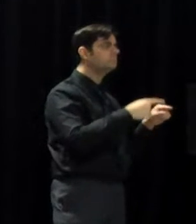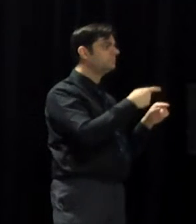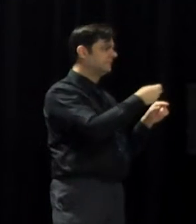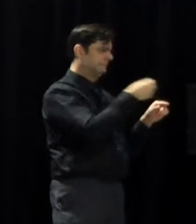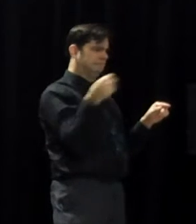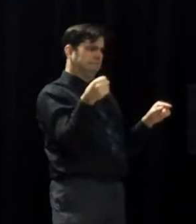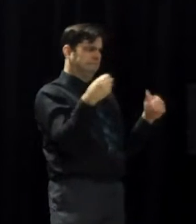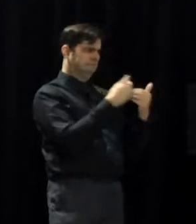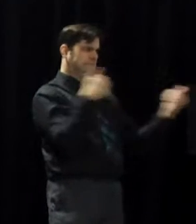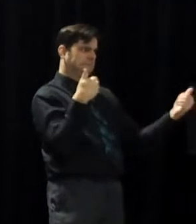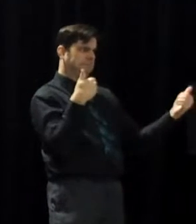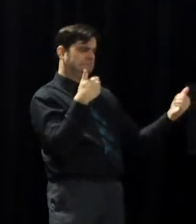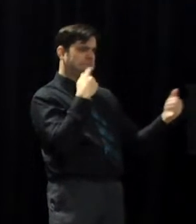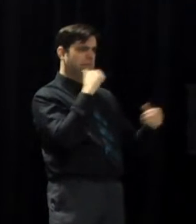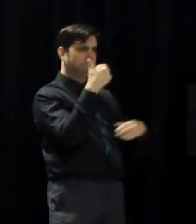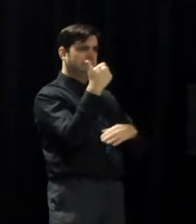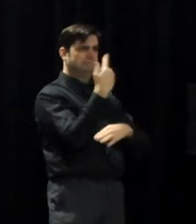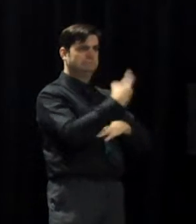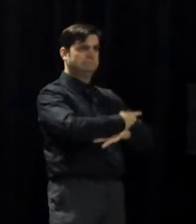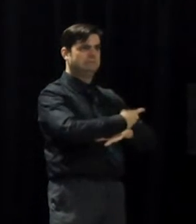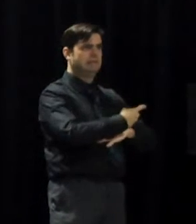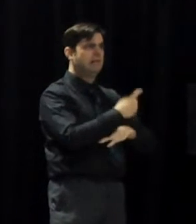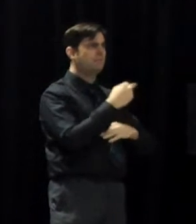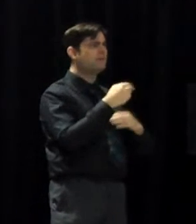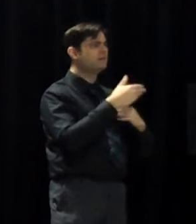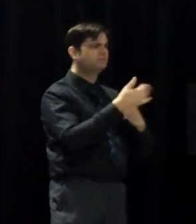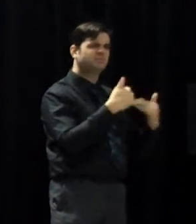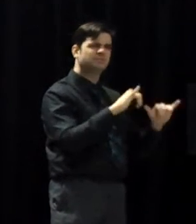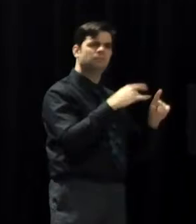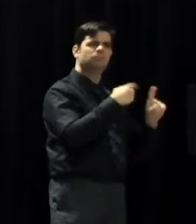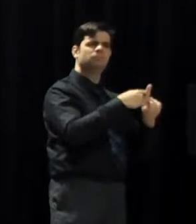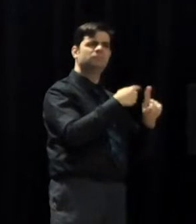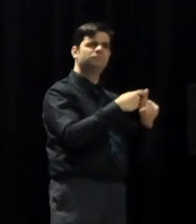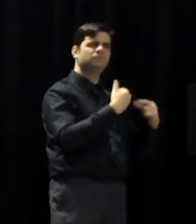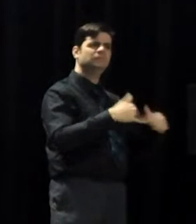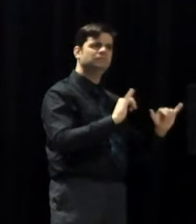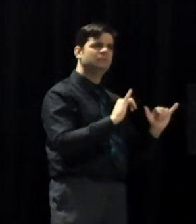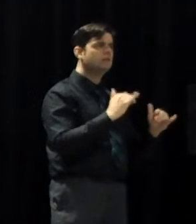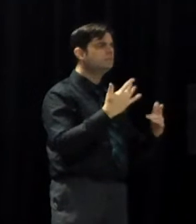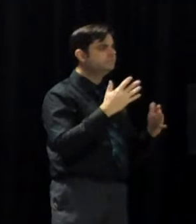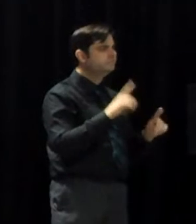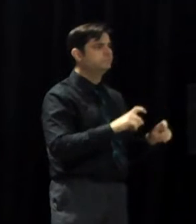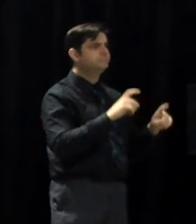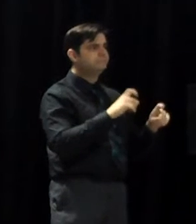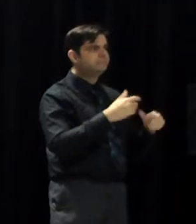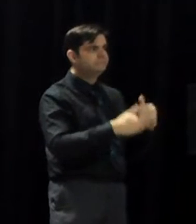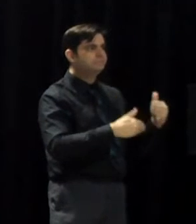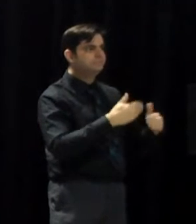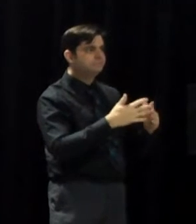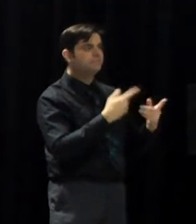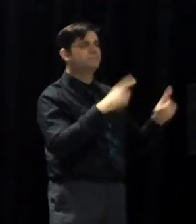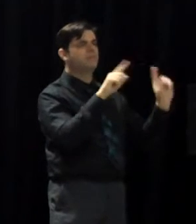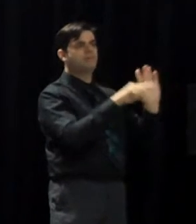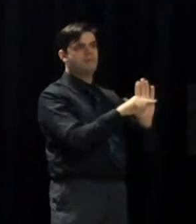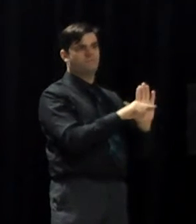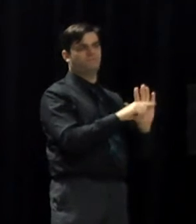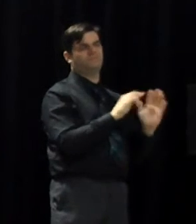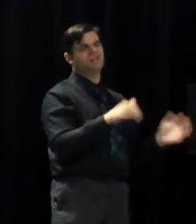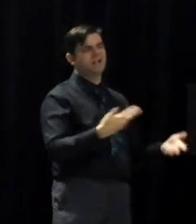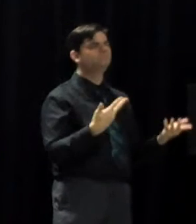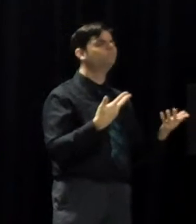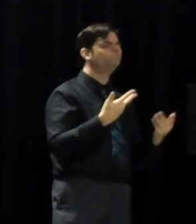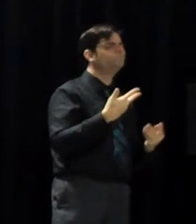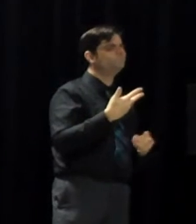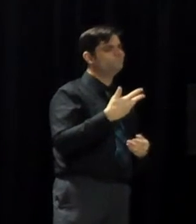potentially, having those folks in the hospital just there when they don't need to be there is a problem. So we've been working with our